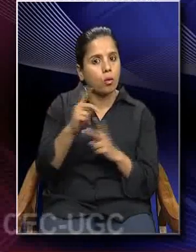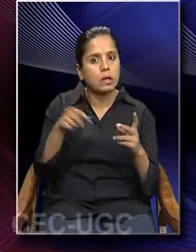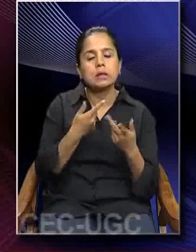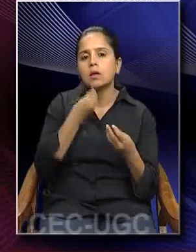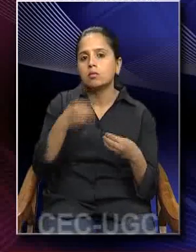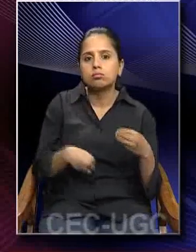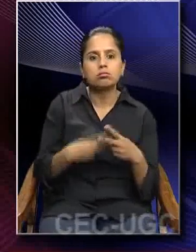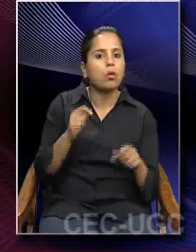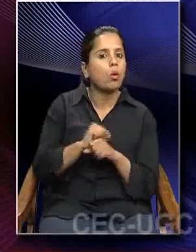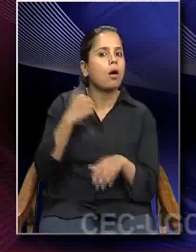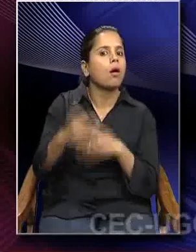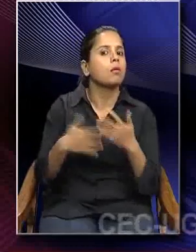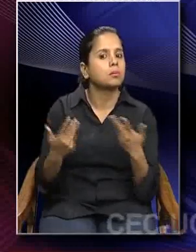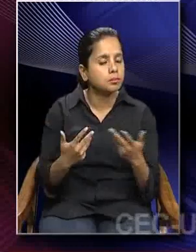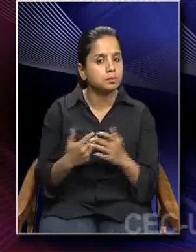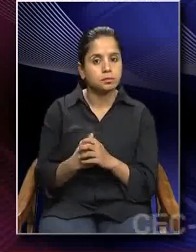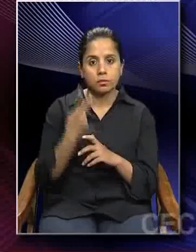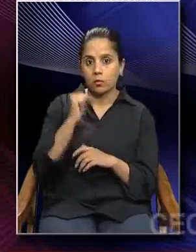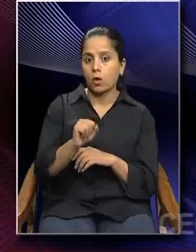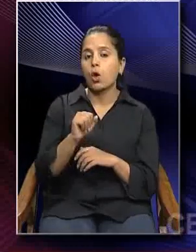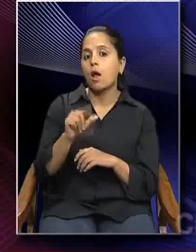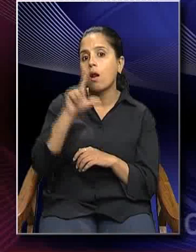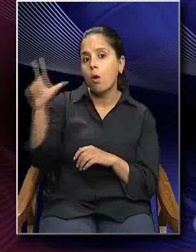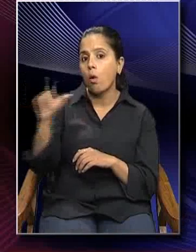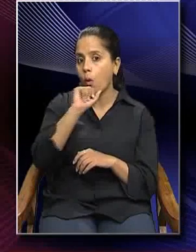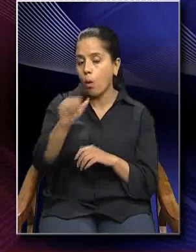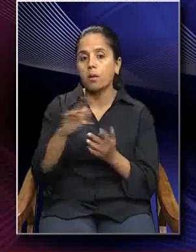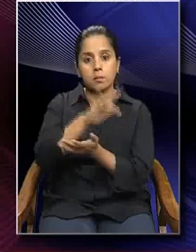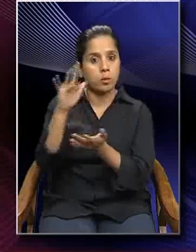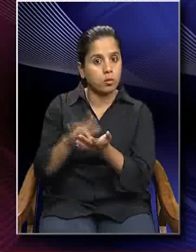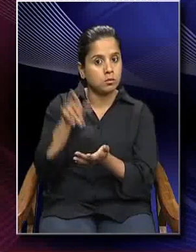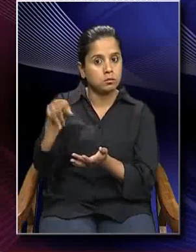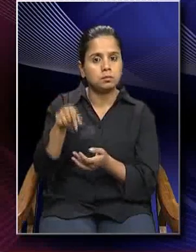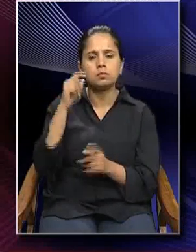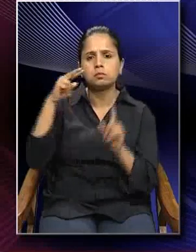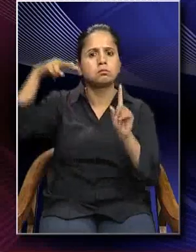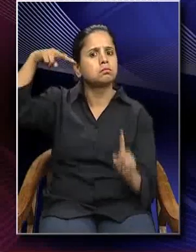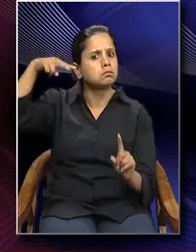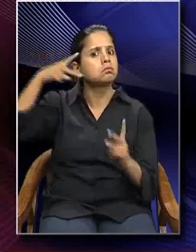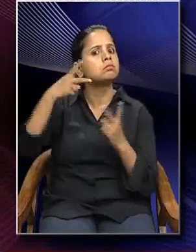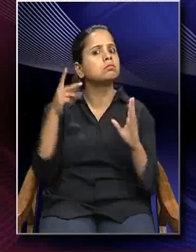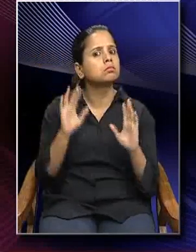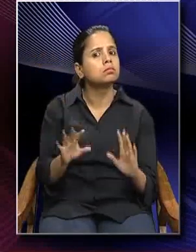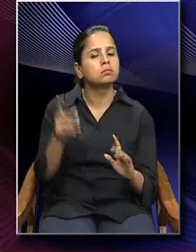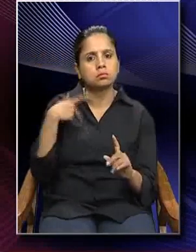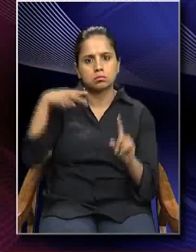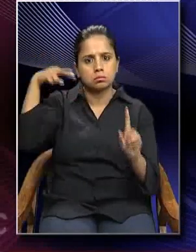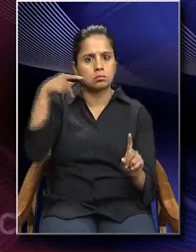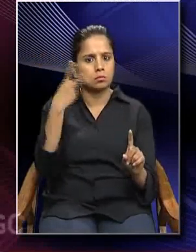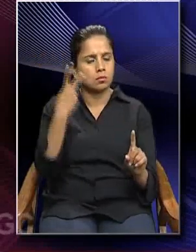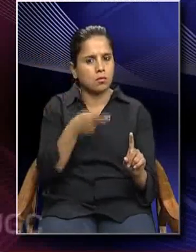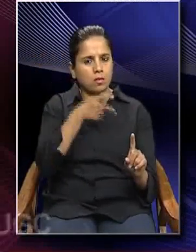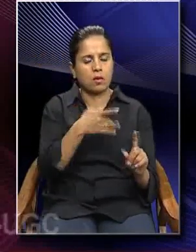survival. At their in-laws' places, they were looked down upon as an